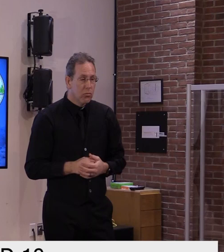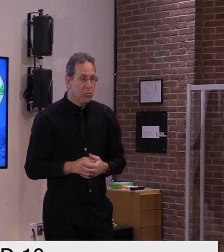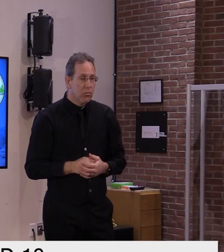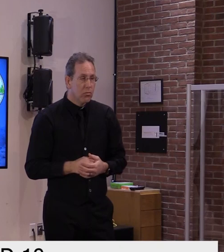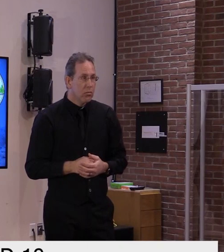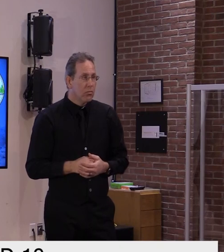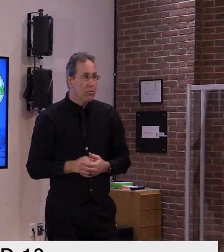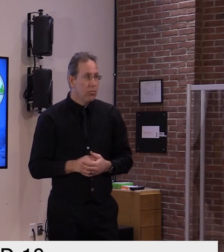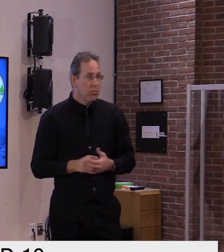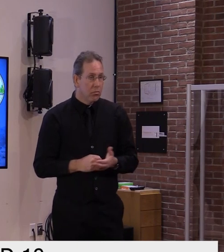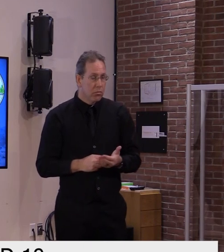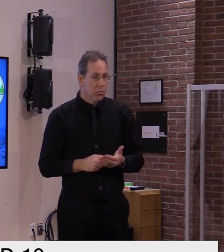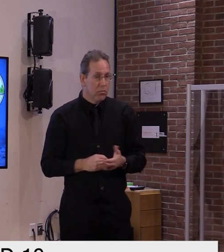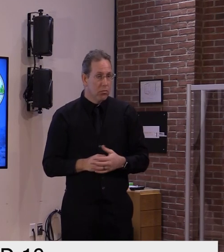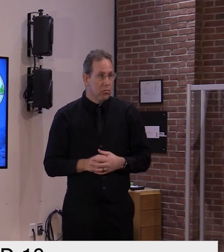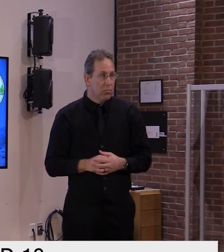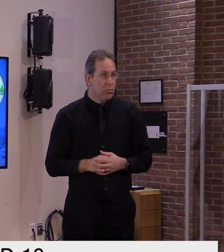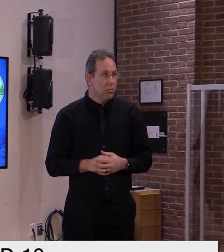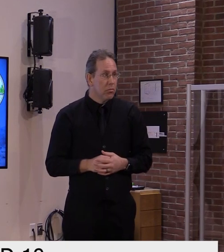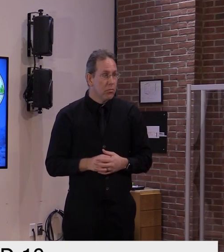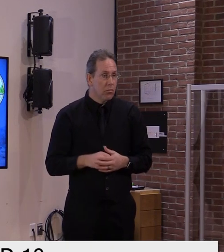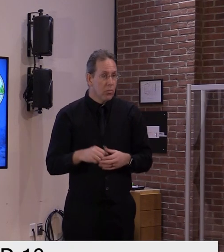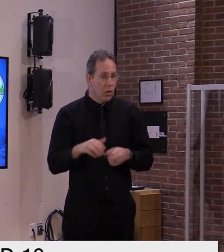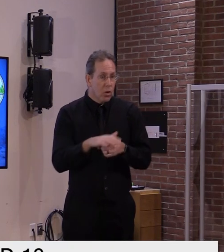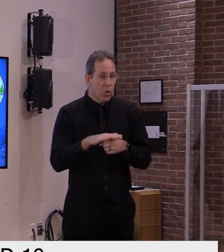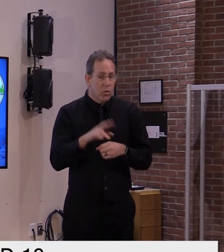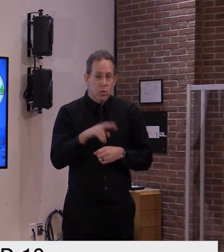Courtney, Local